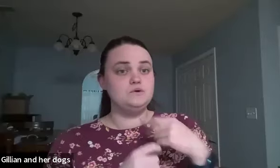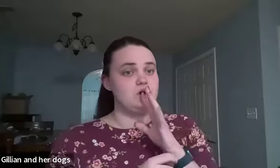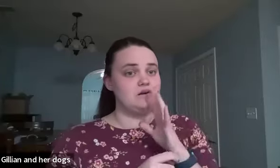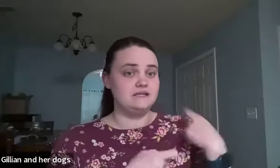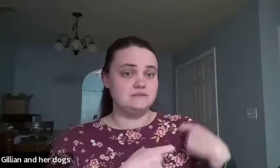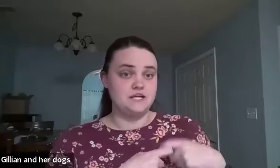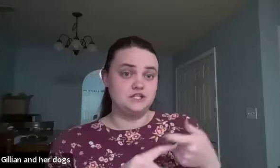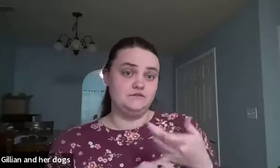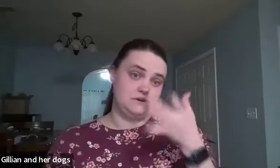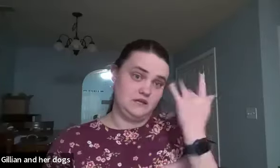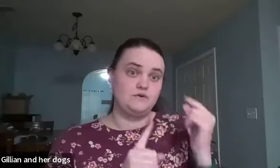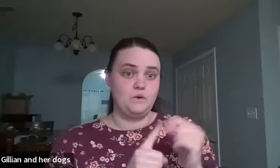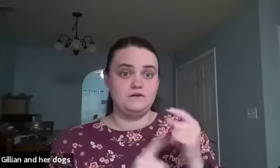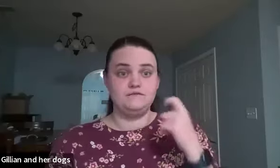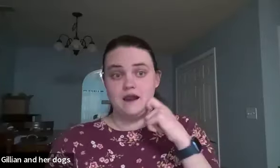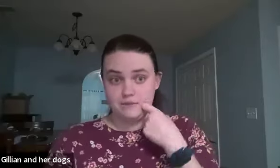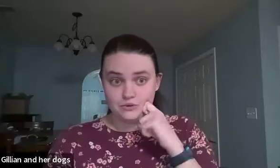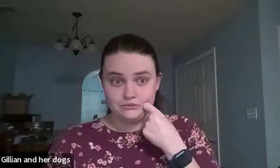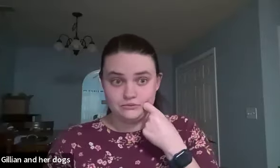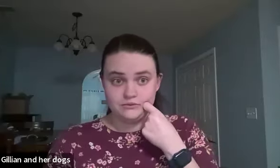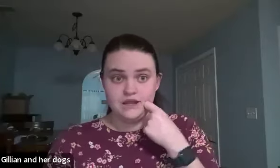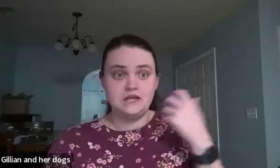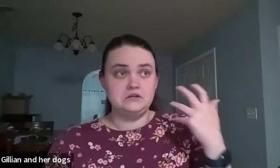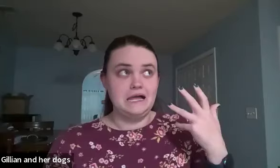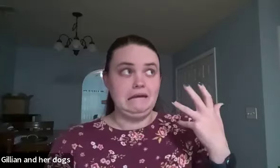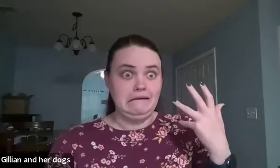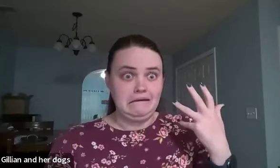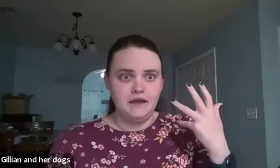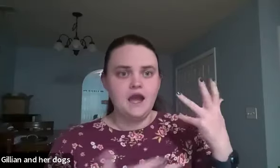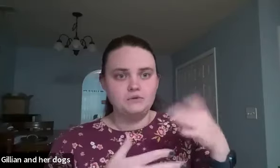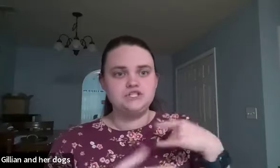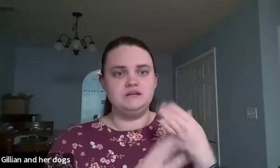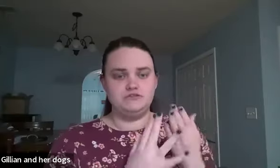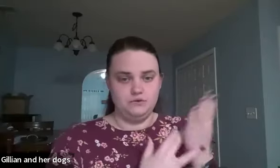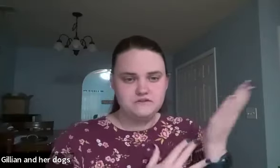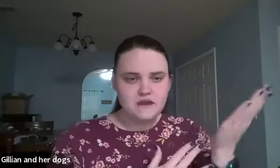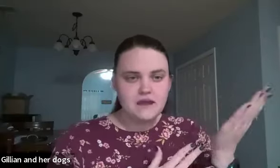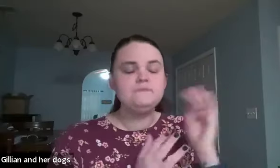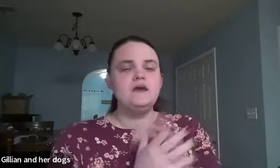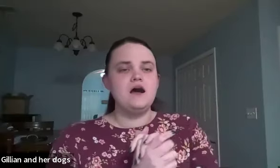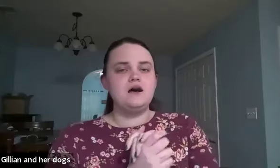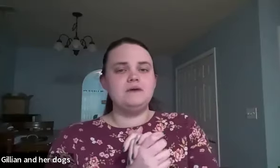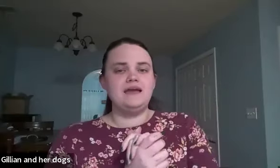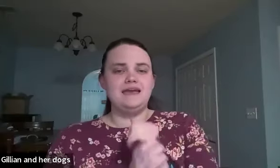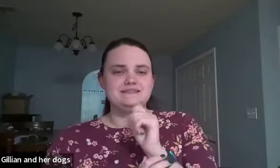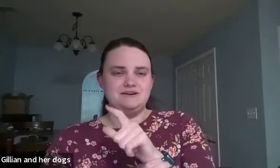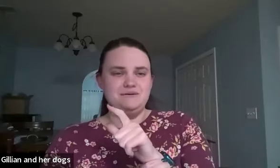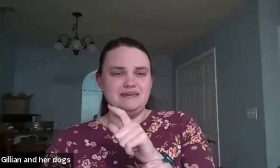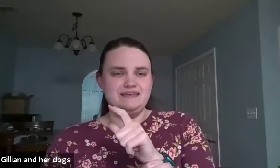you are talking in Spanish and you forget the word for apple and you're like, how would you get through with that? ASL